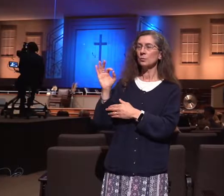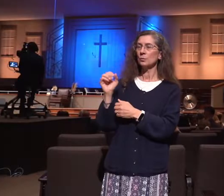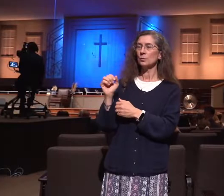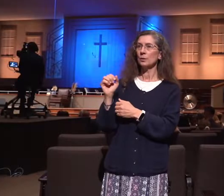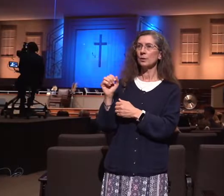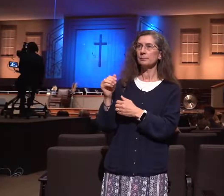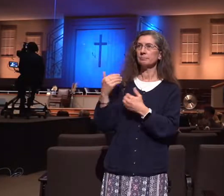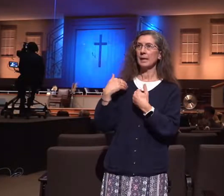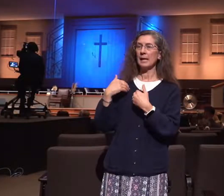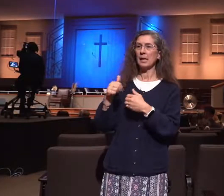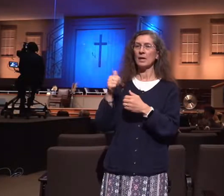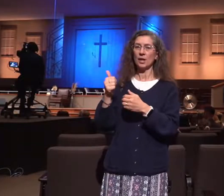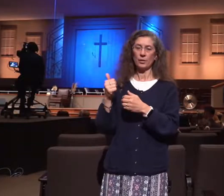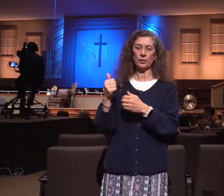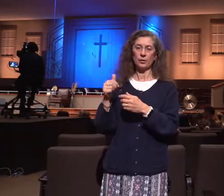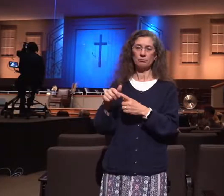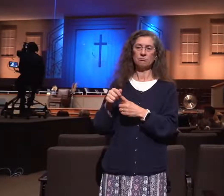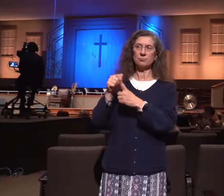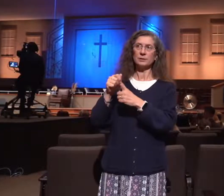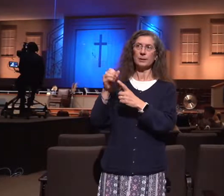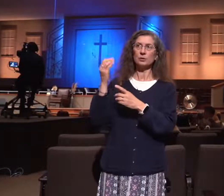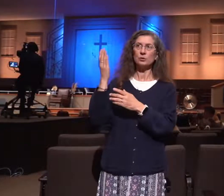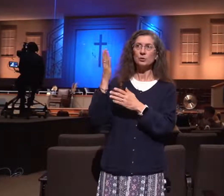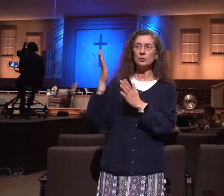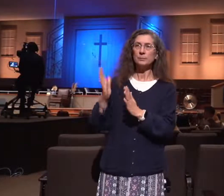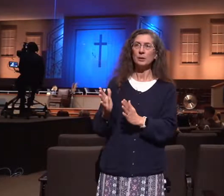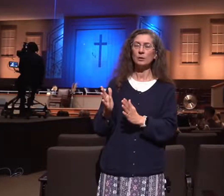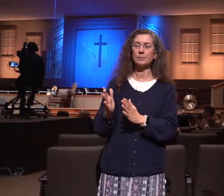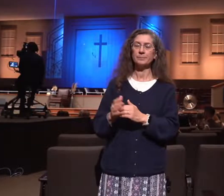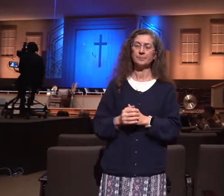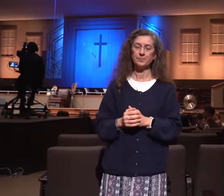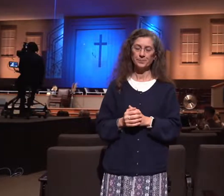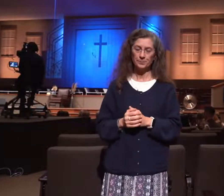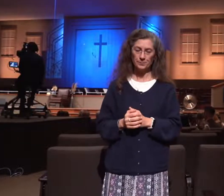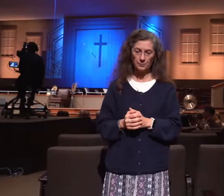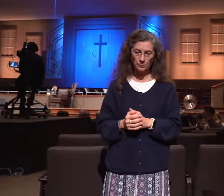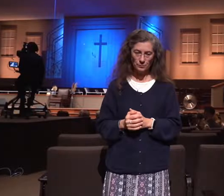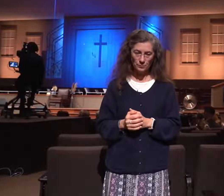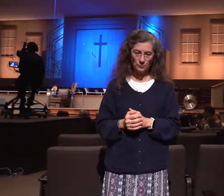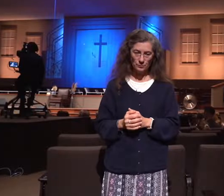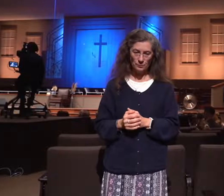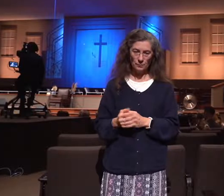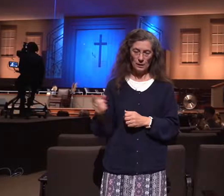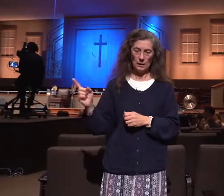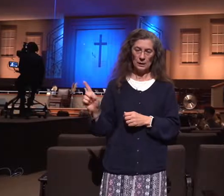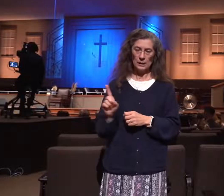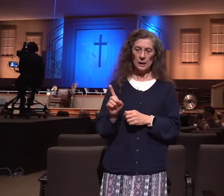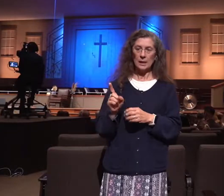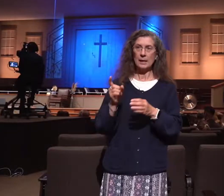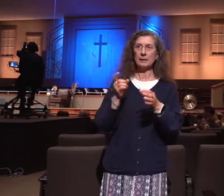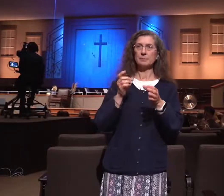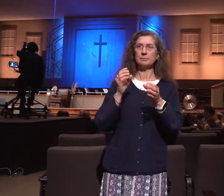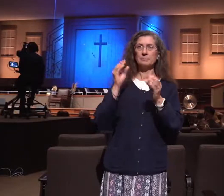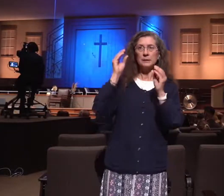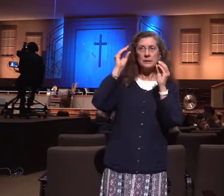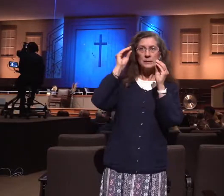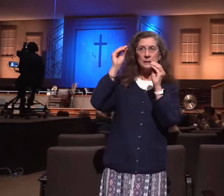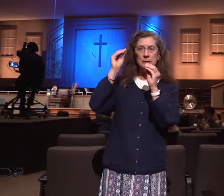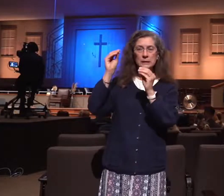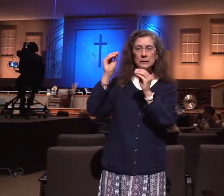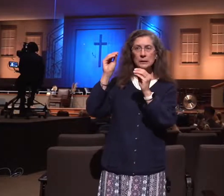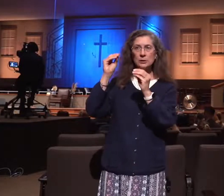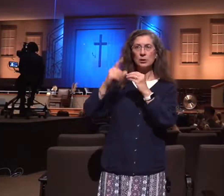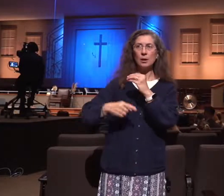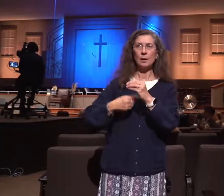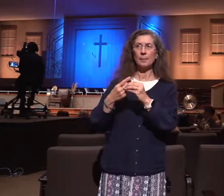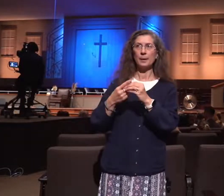who is pastor of Cicero Bible Church, a great missionary church, to come and teach his church